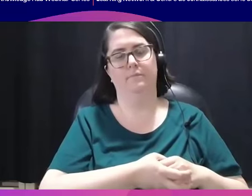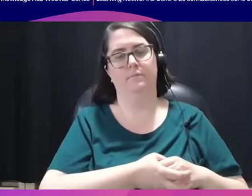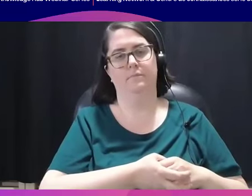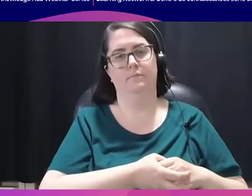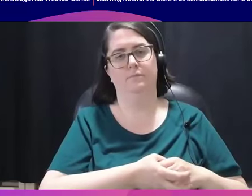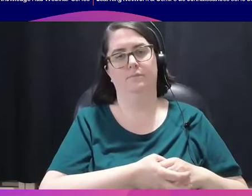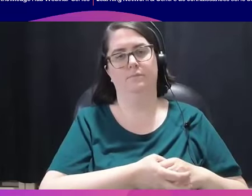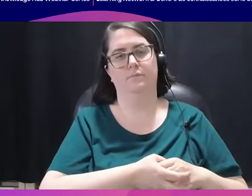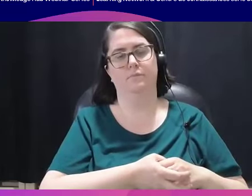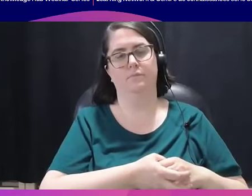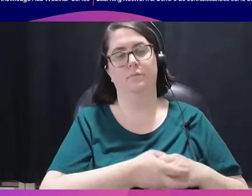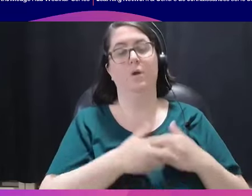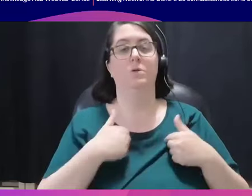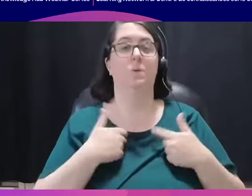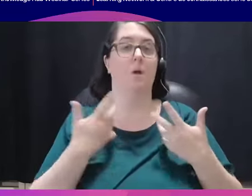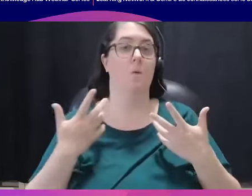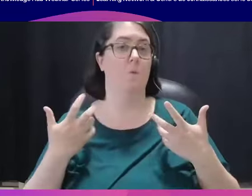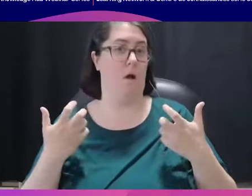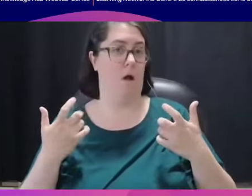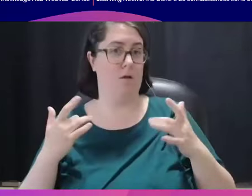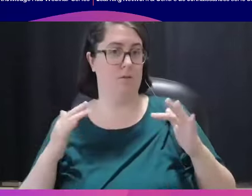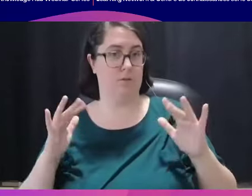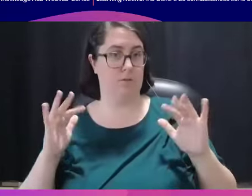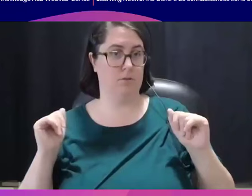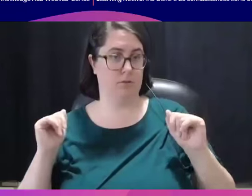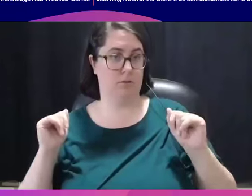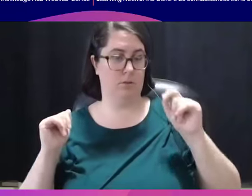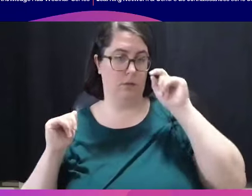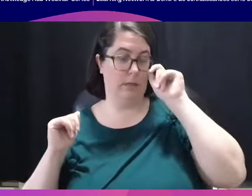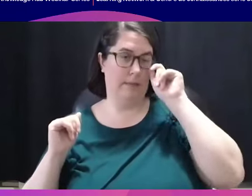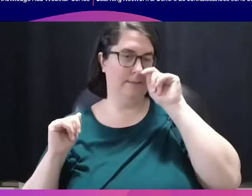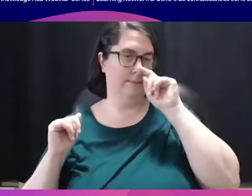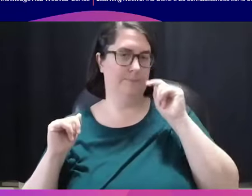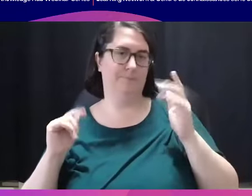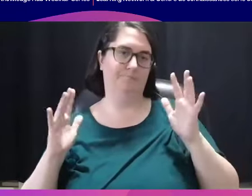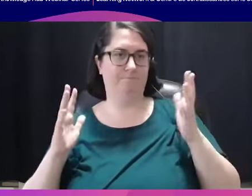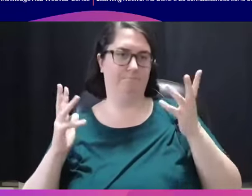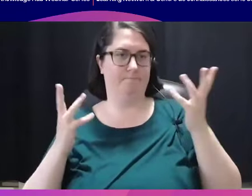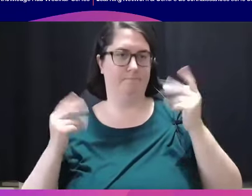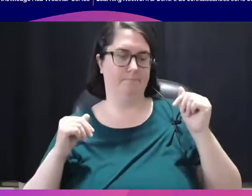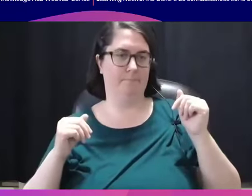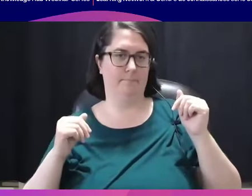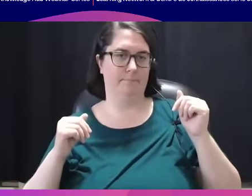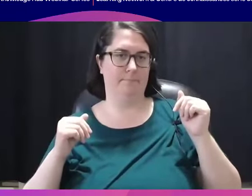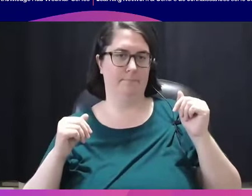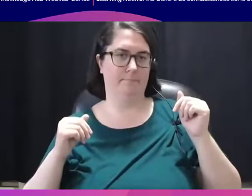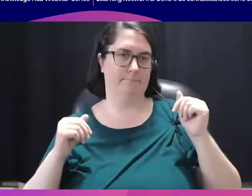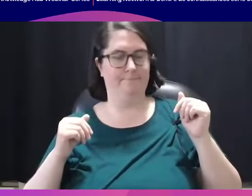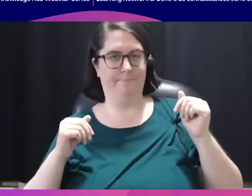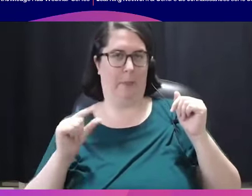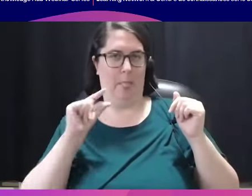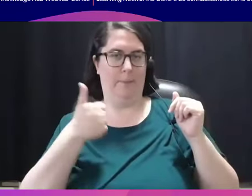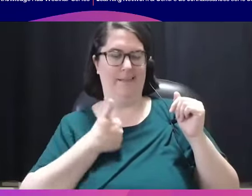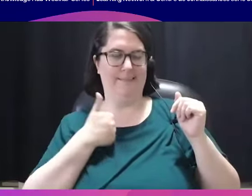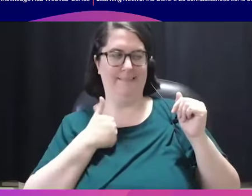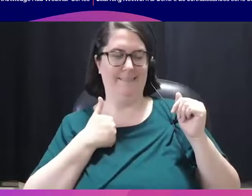So I wanted to end by providing a little shameless self-promo